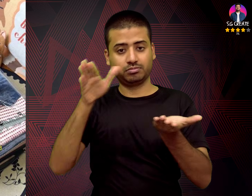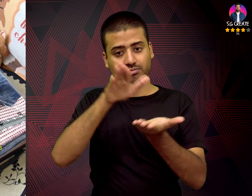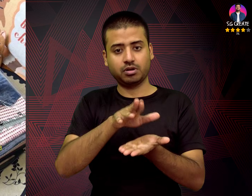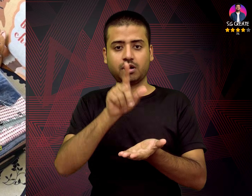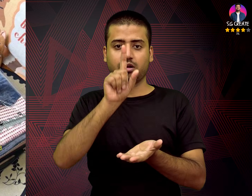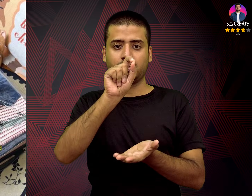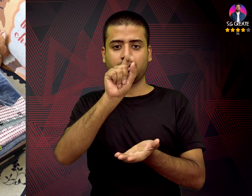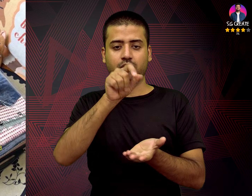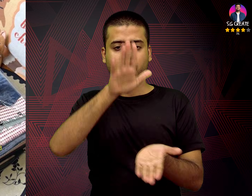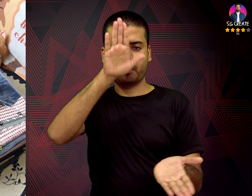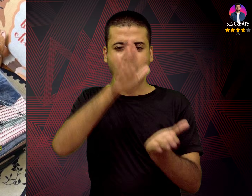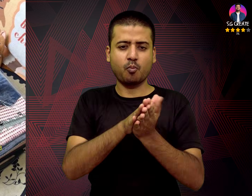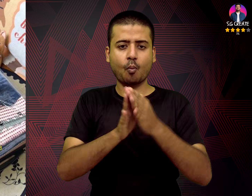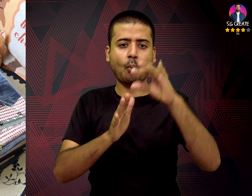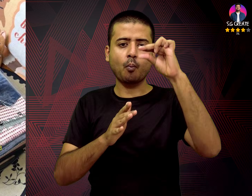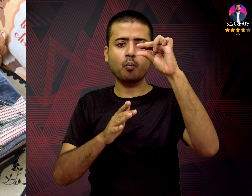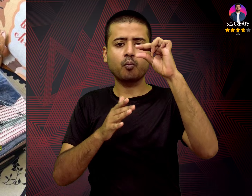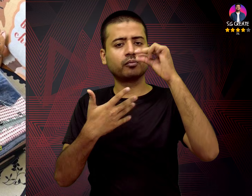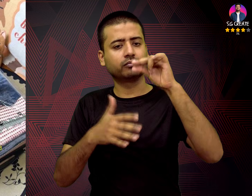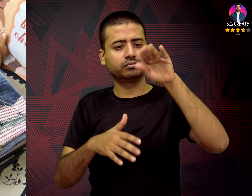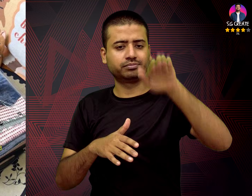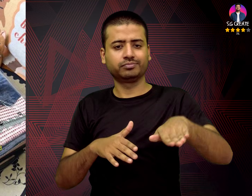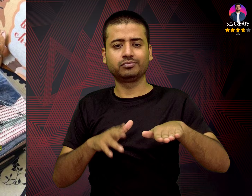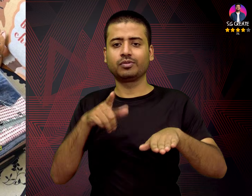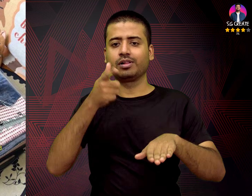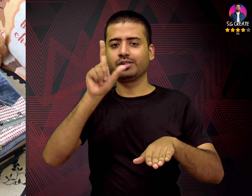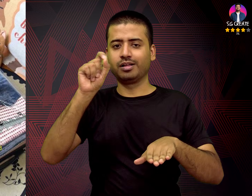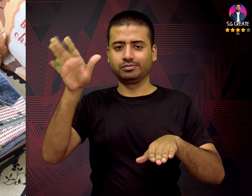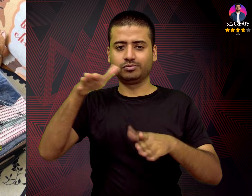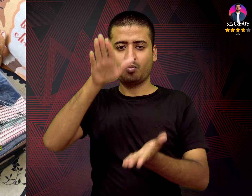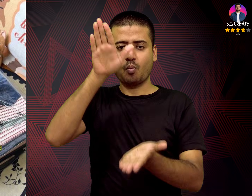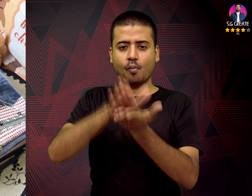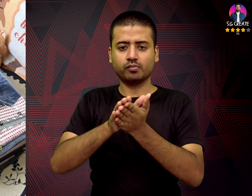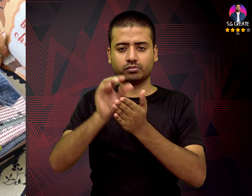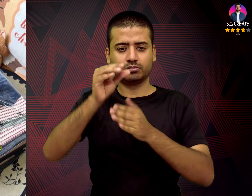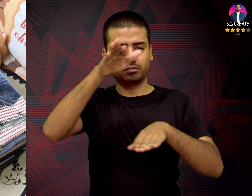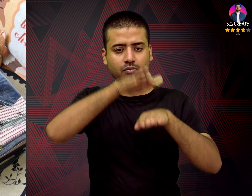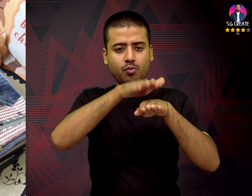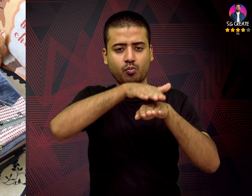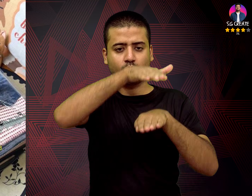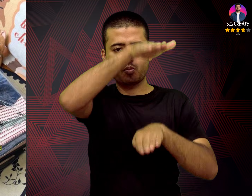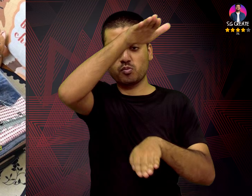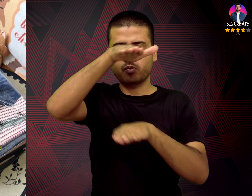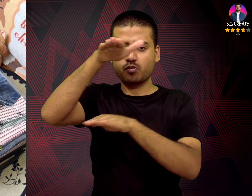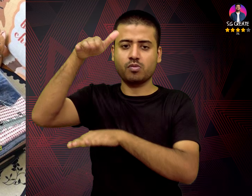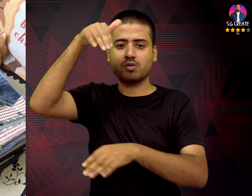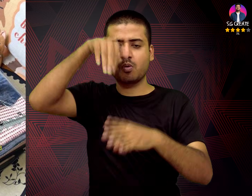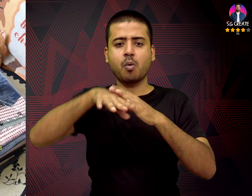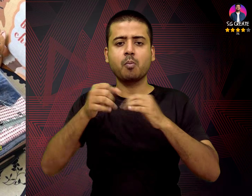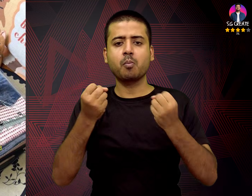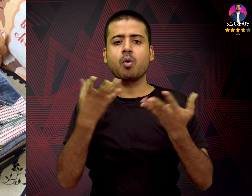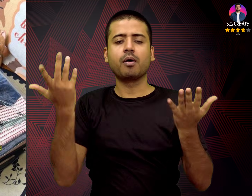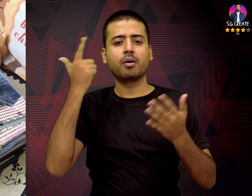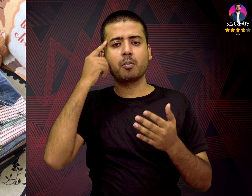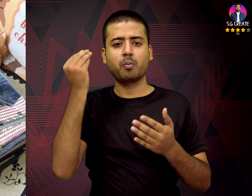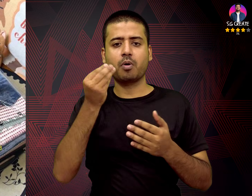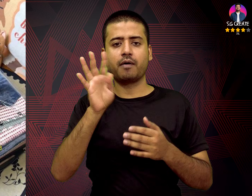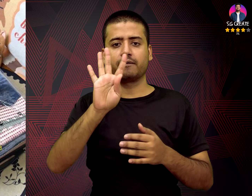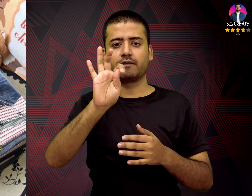clothes searching for a specific item at the bottom of the bag. Freshness retention. By removing the air, you also remove the